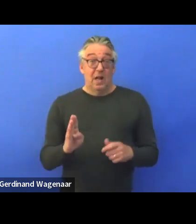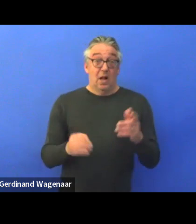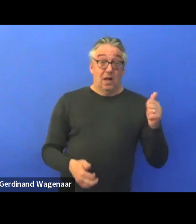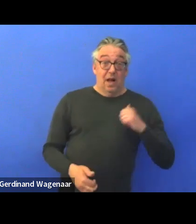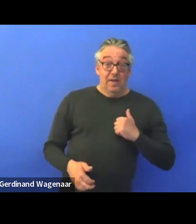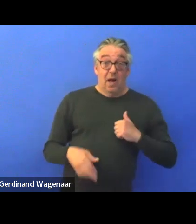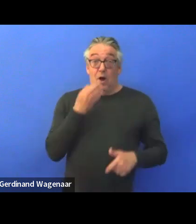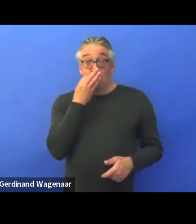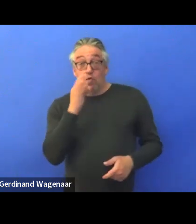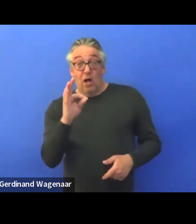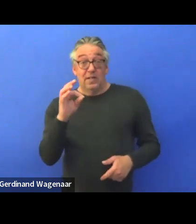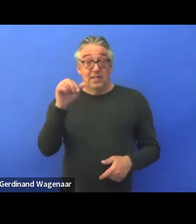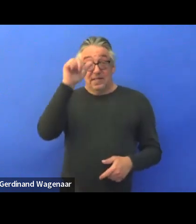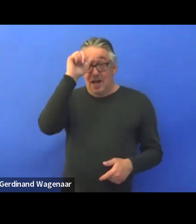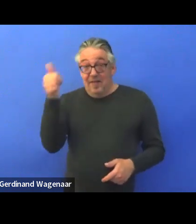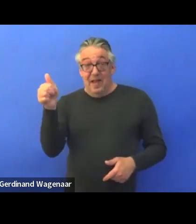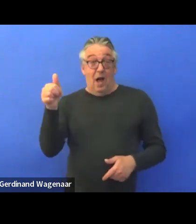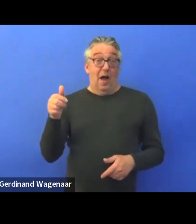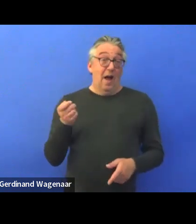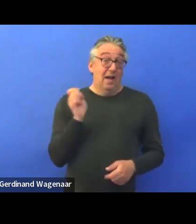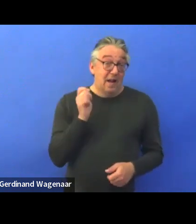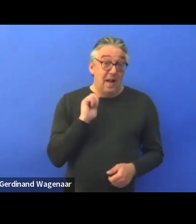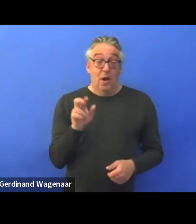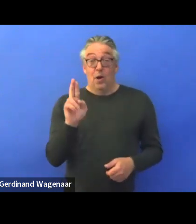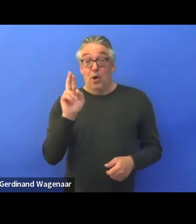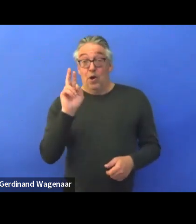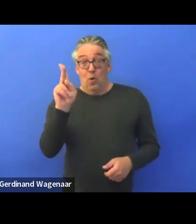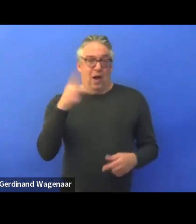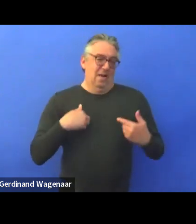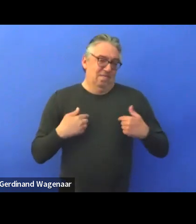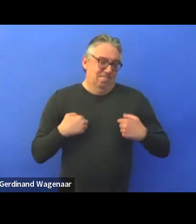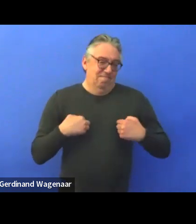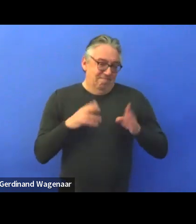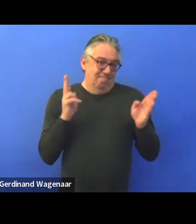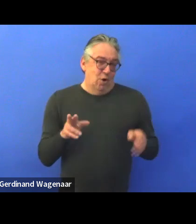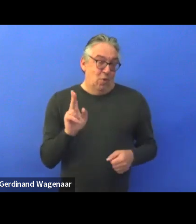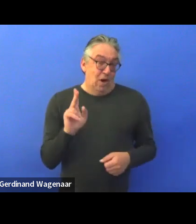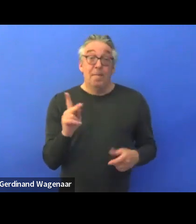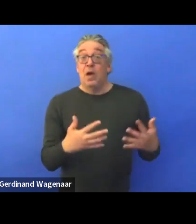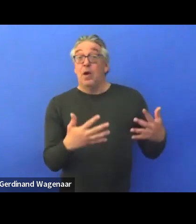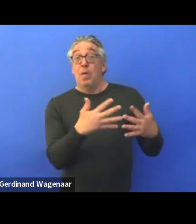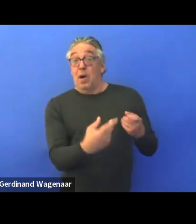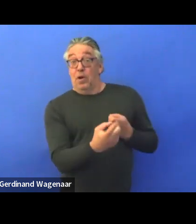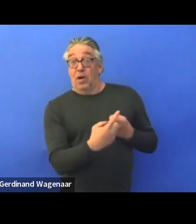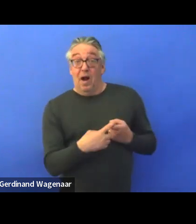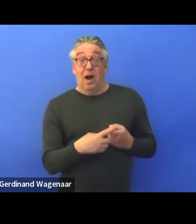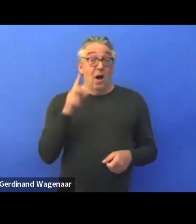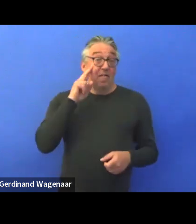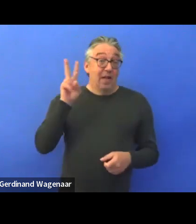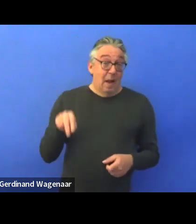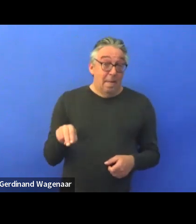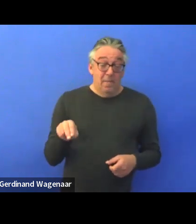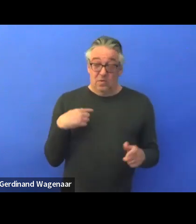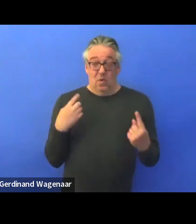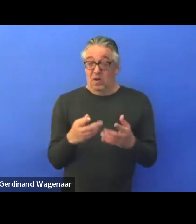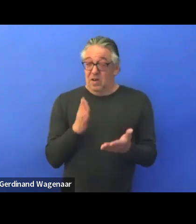France, India and Kenya, the UK, where I'm speaking from, the USA, and Vietnam. So we're a very